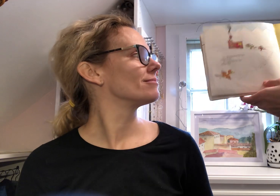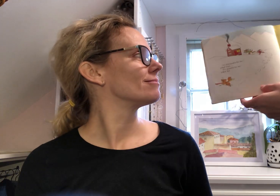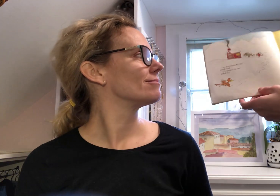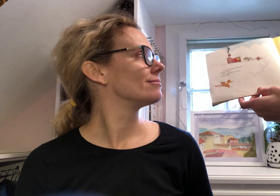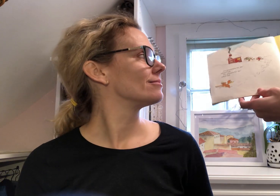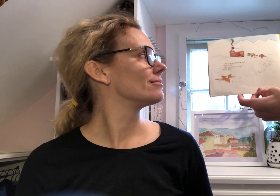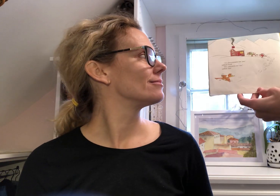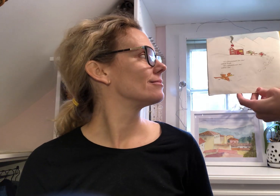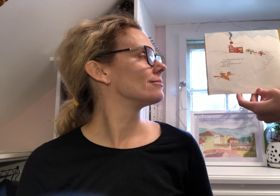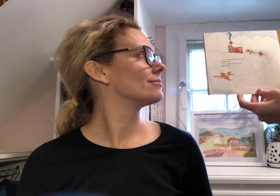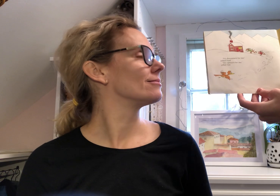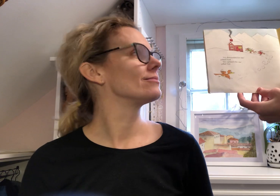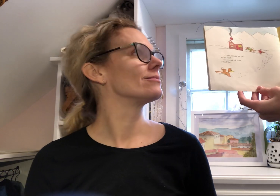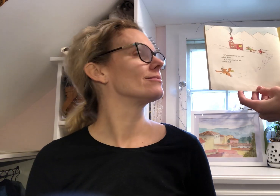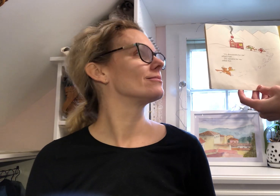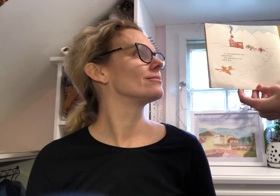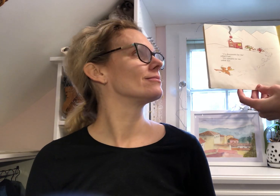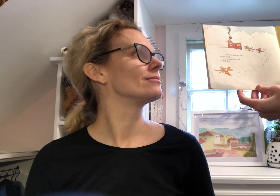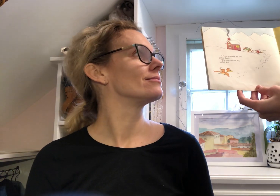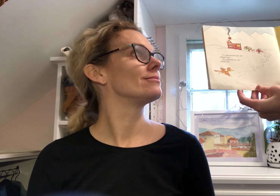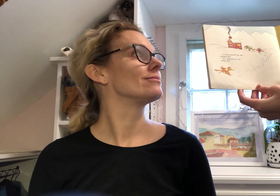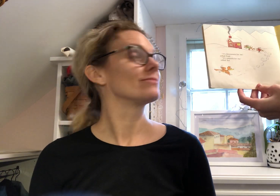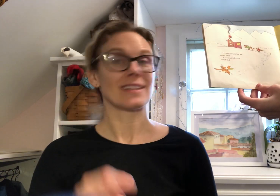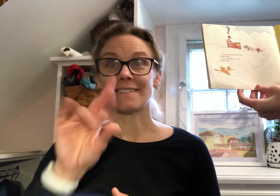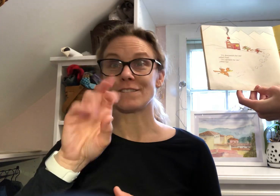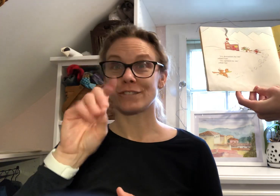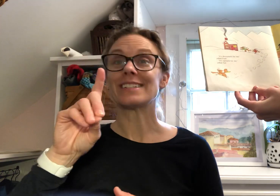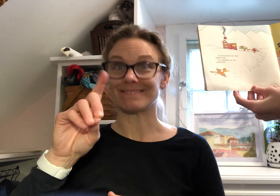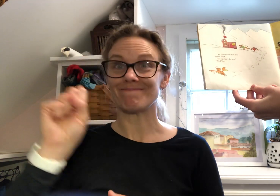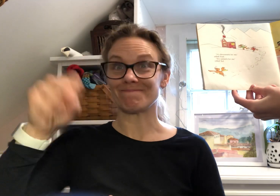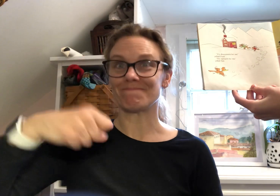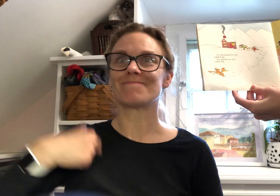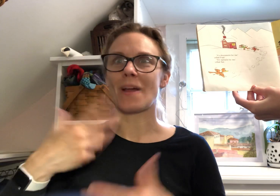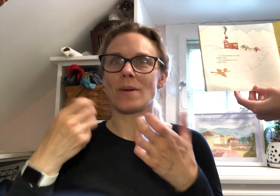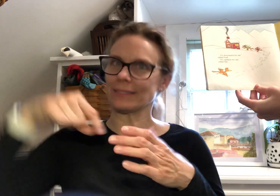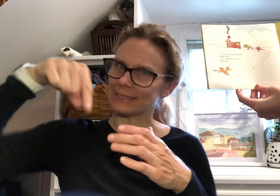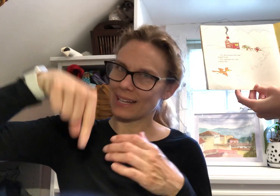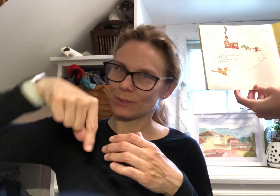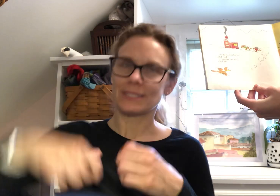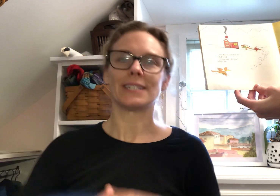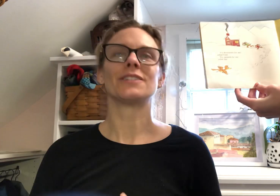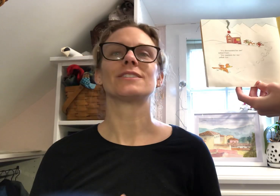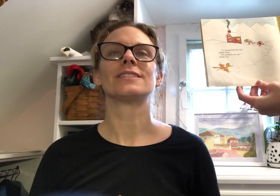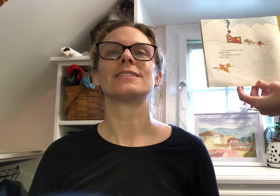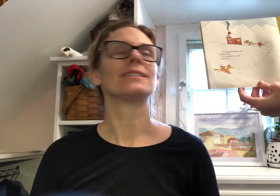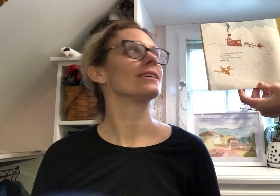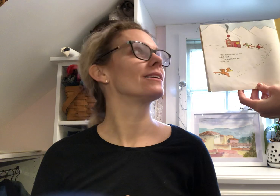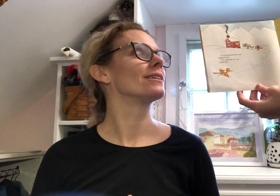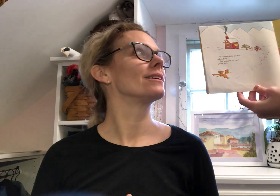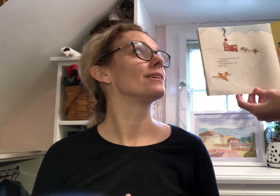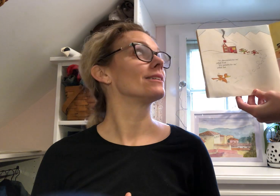"I know what to do," said the bird. "Just switch rooms. Ted should sleep